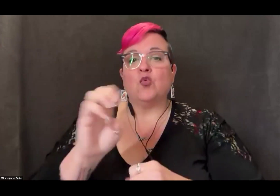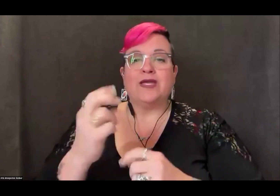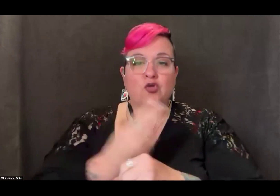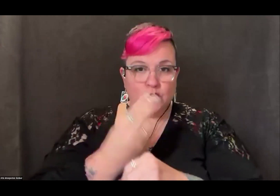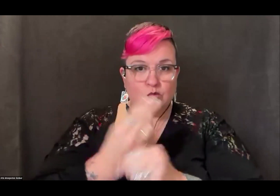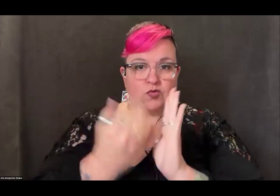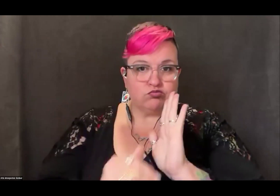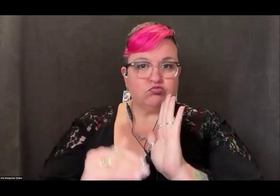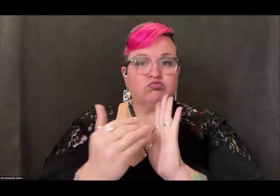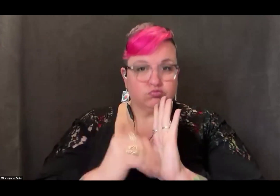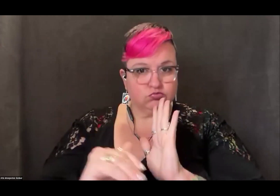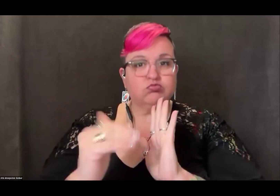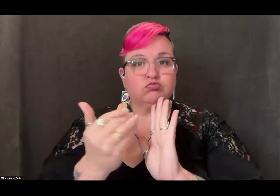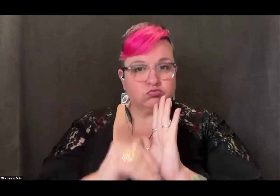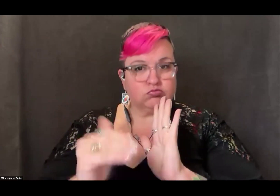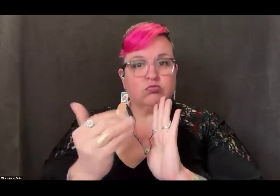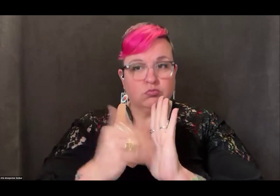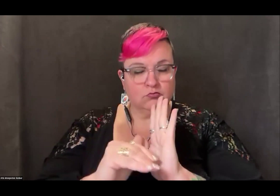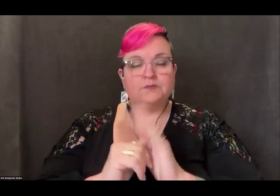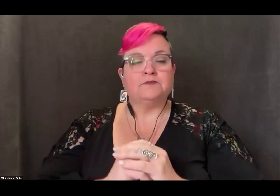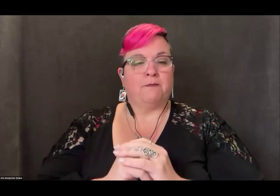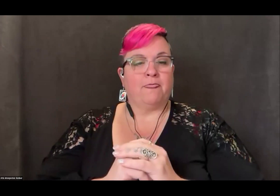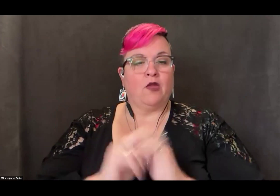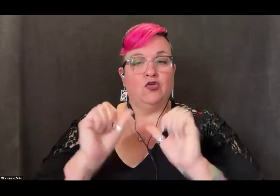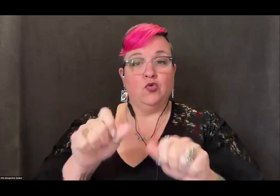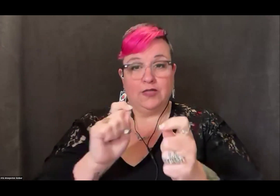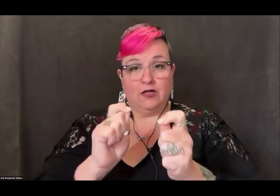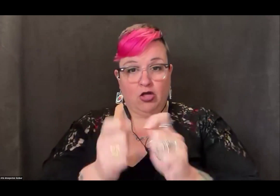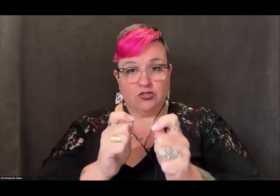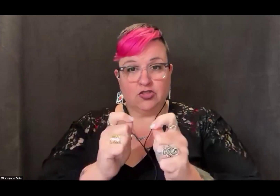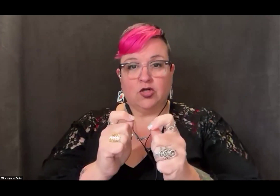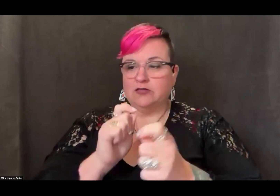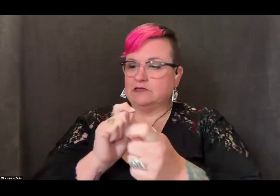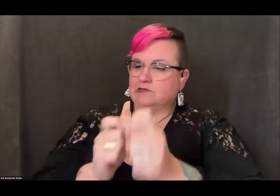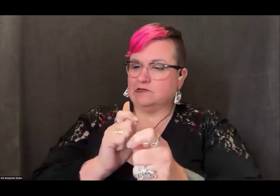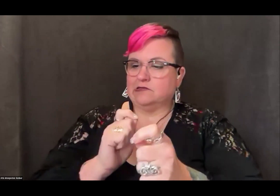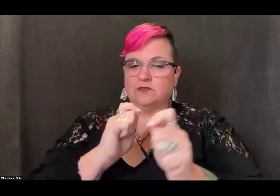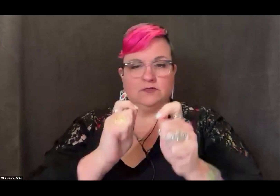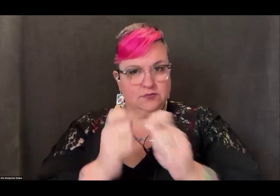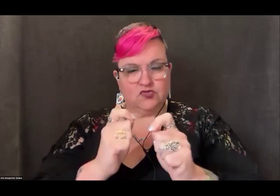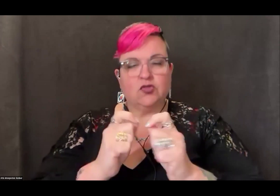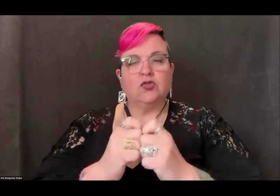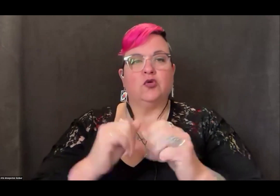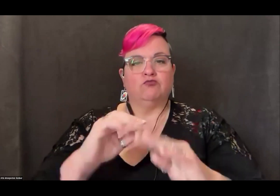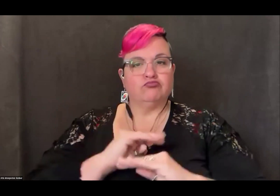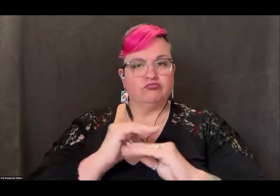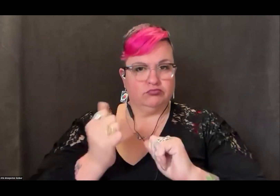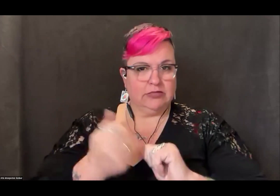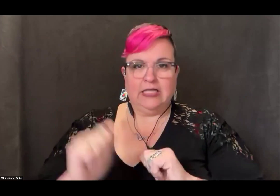reused time and time again. You can alter or adjust them to suit